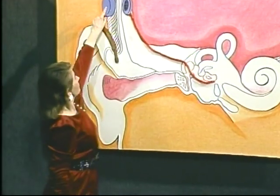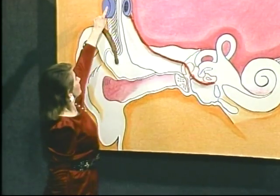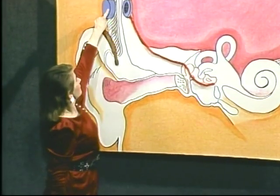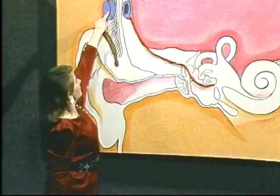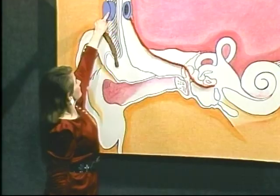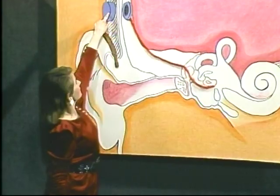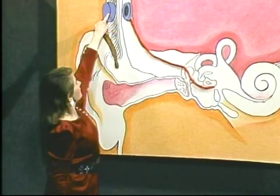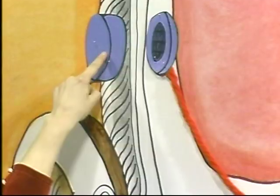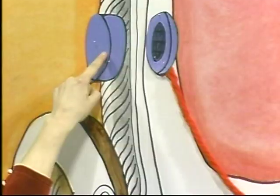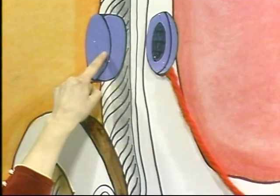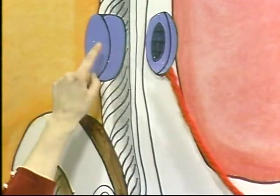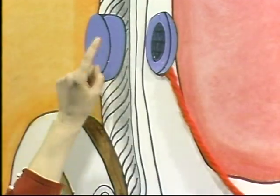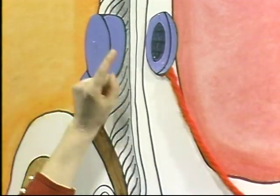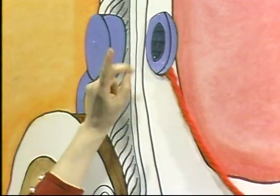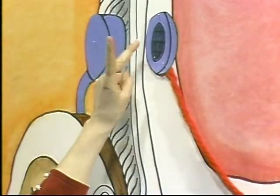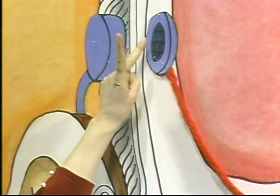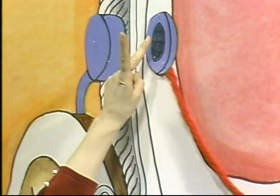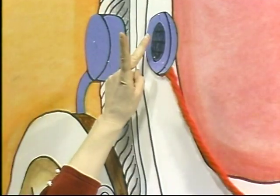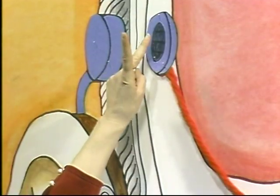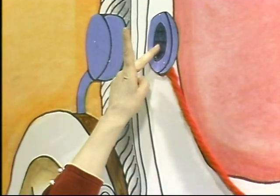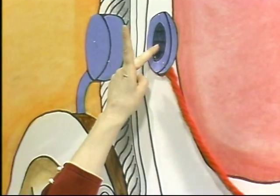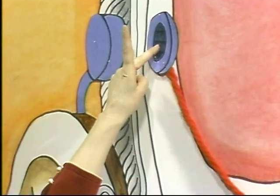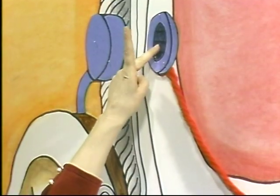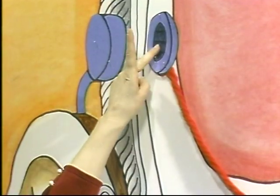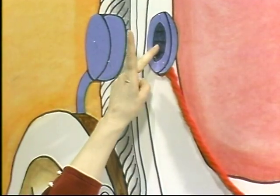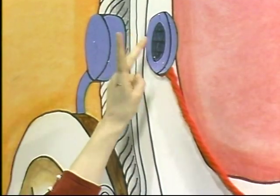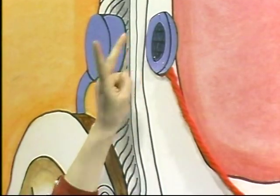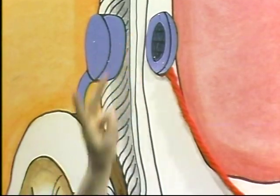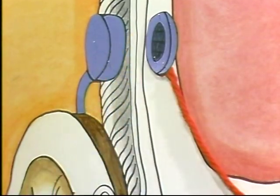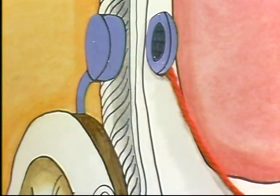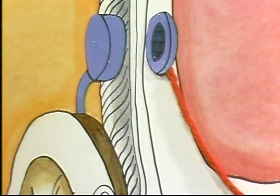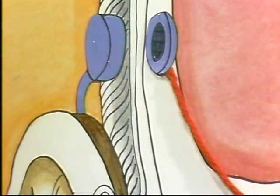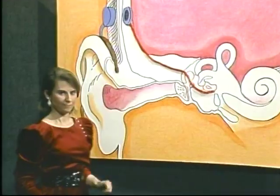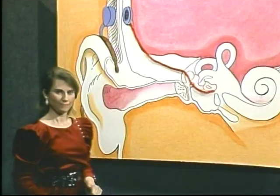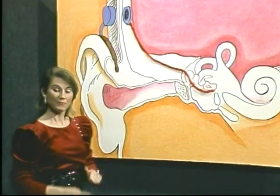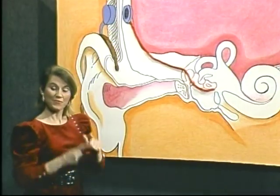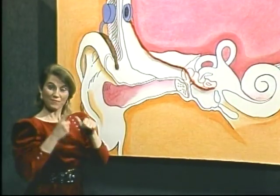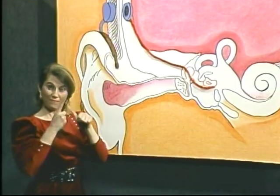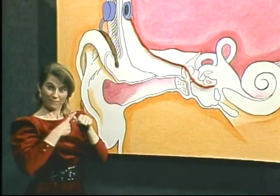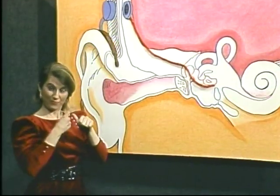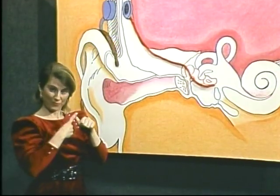The processor then travels up a wire to the transmitter.